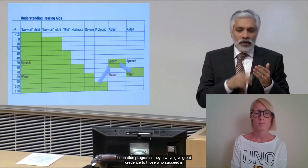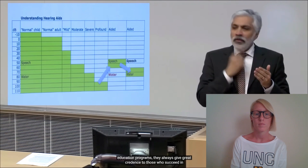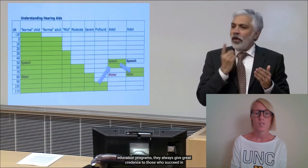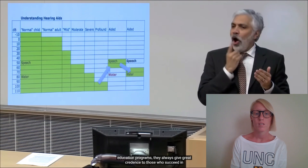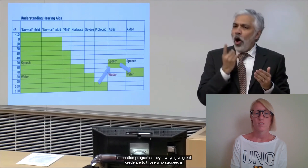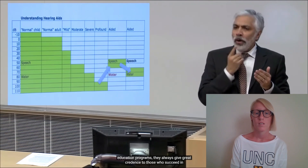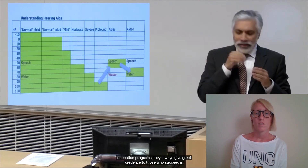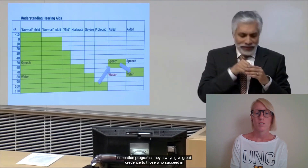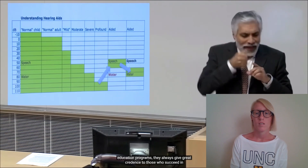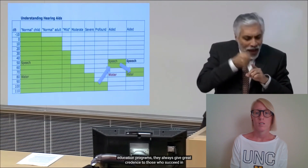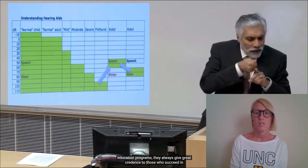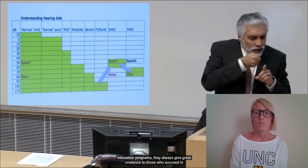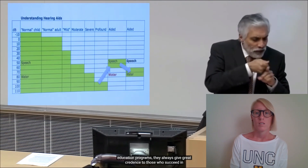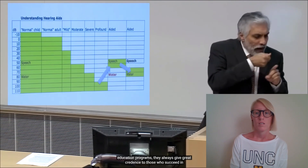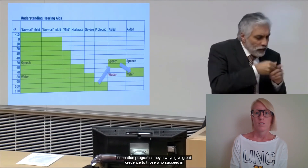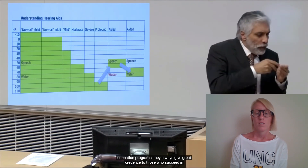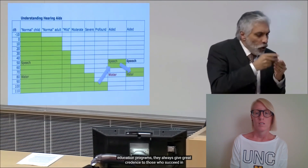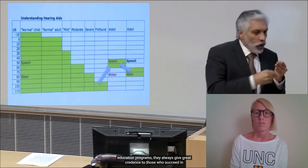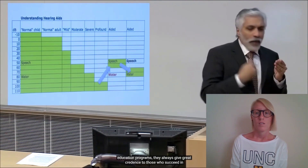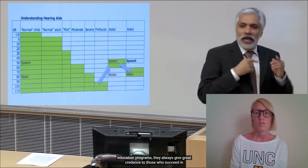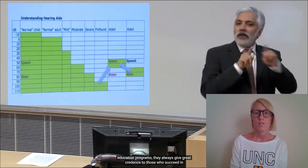education programs,